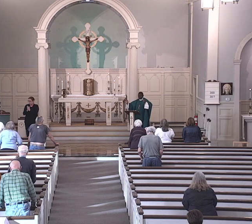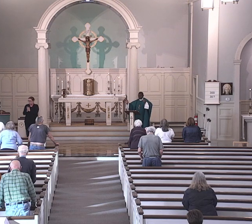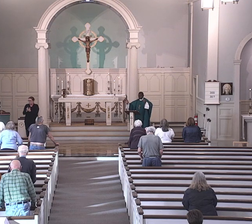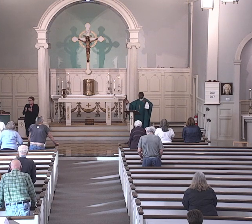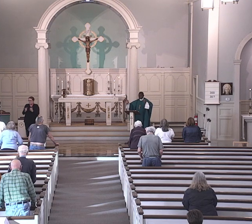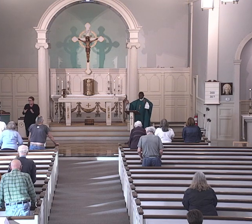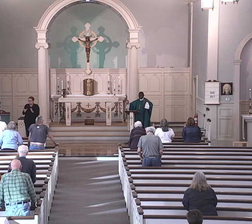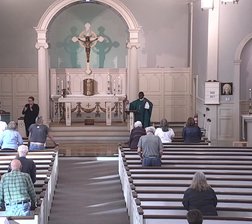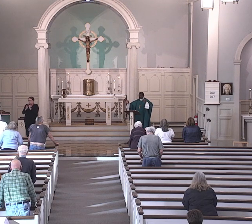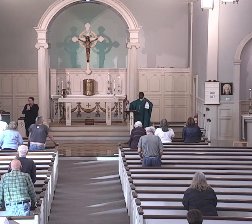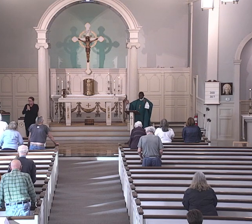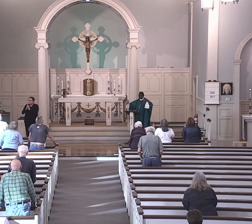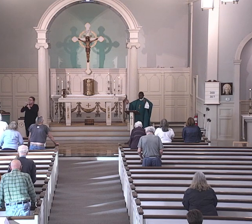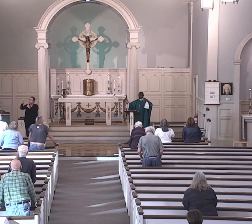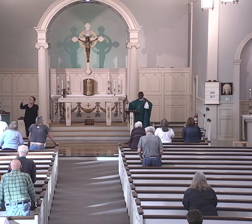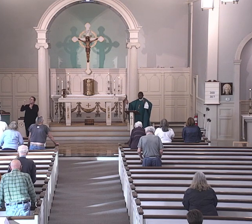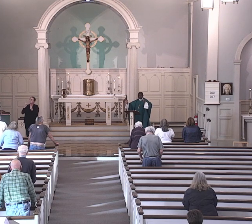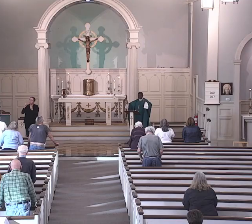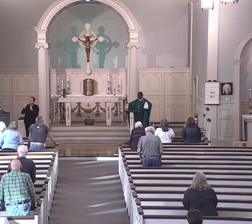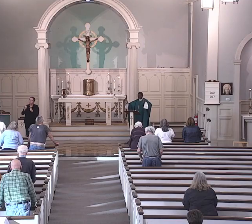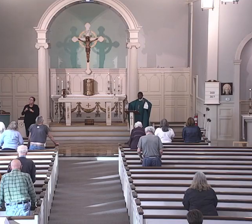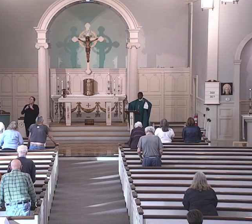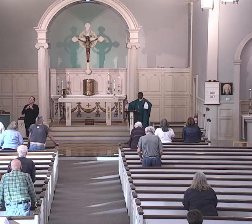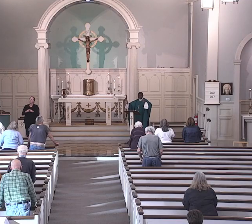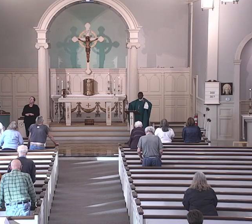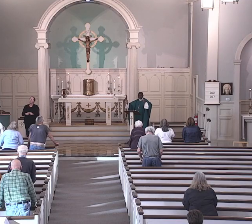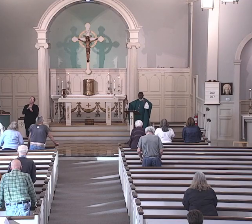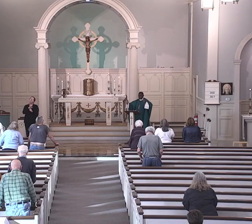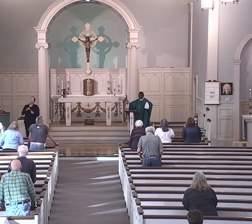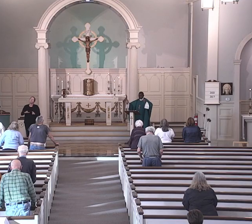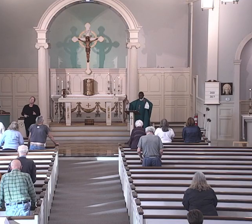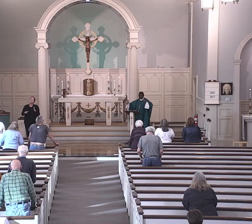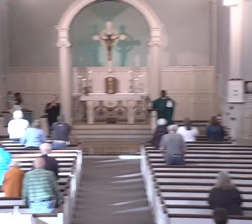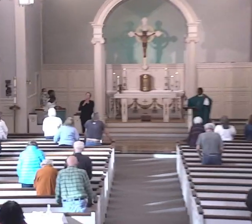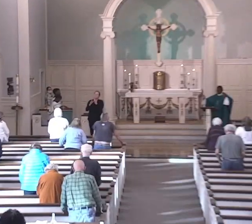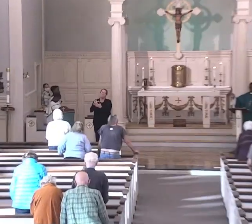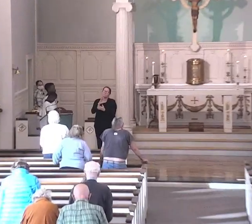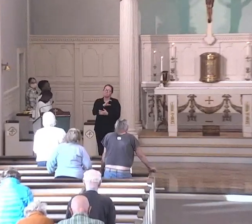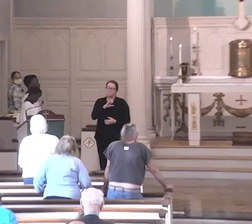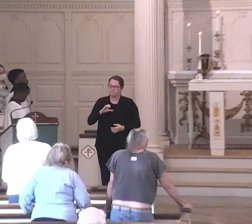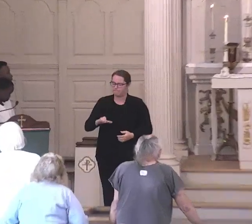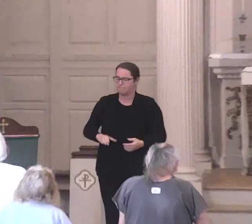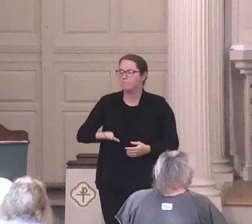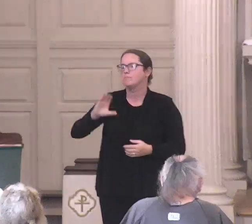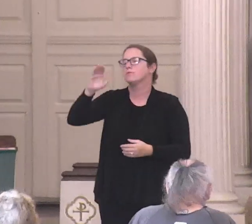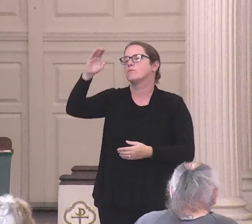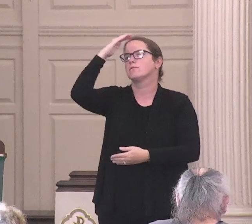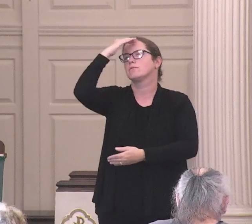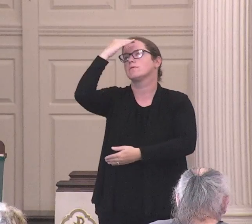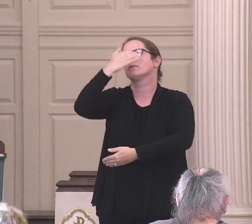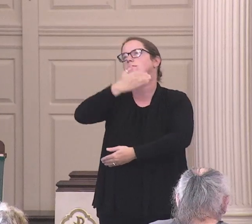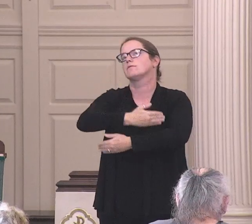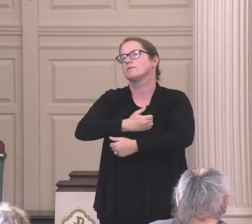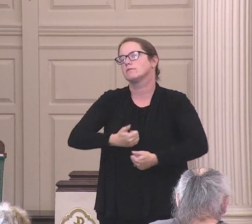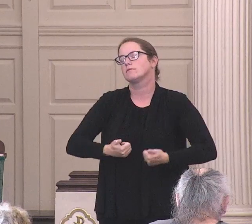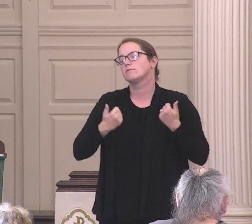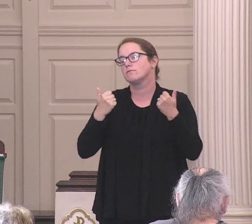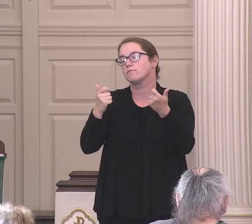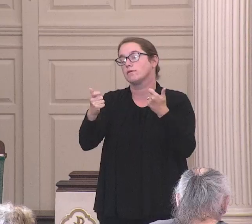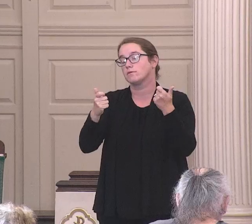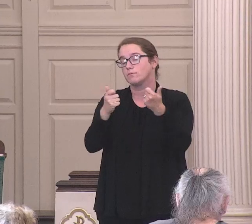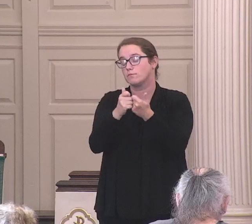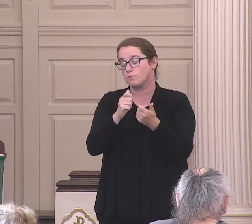ask. Through our Lord Jesus Christ, your Son, who lives and reigns with you in the unity of the